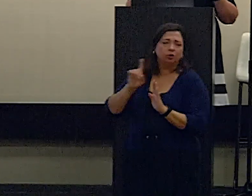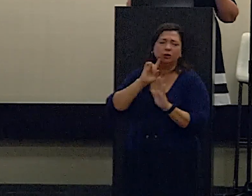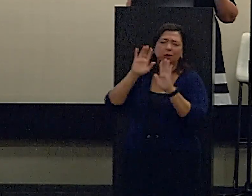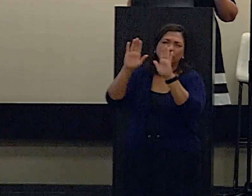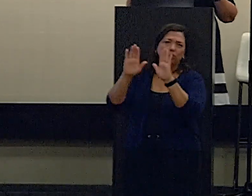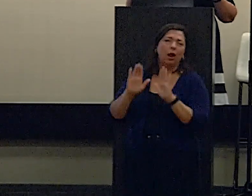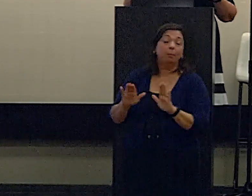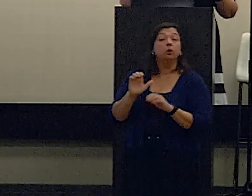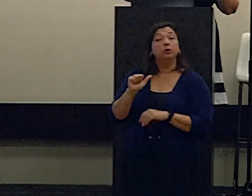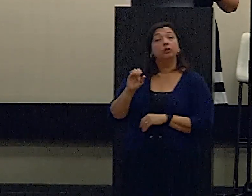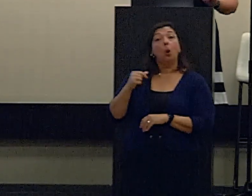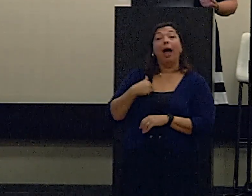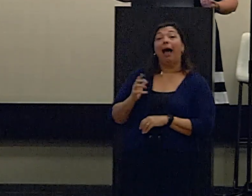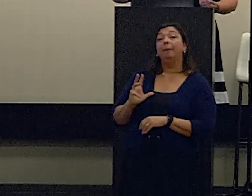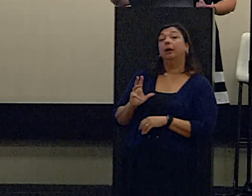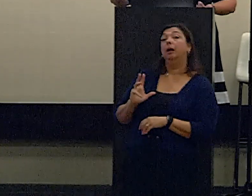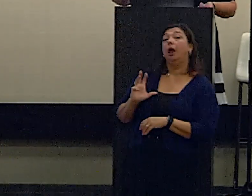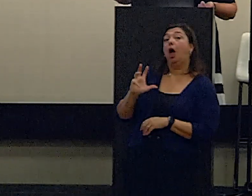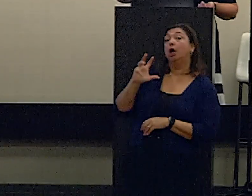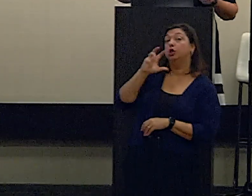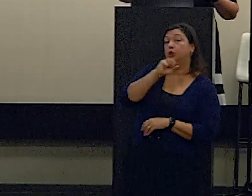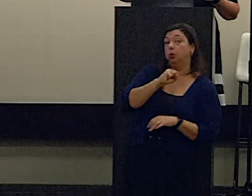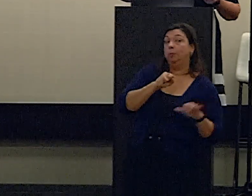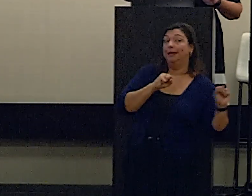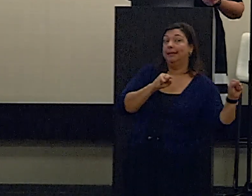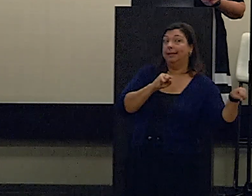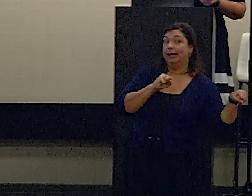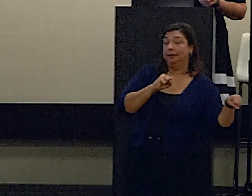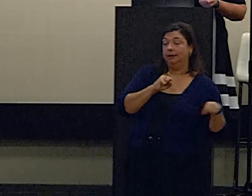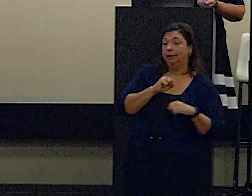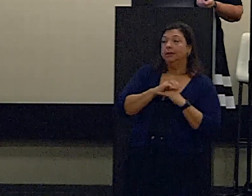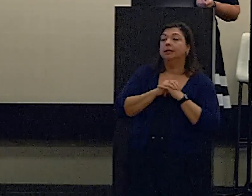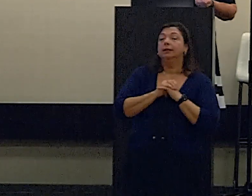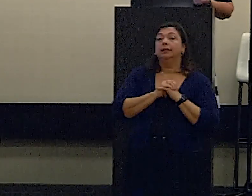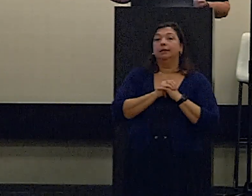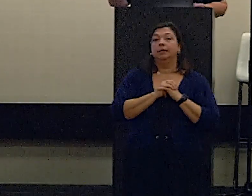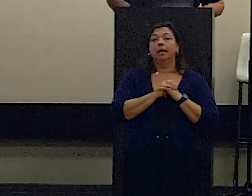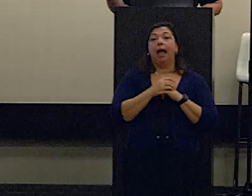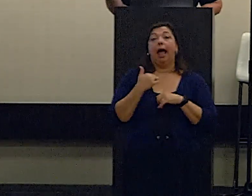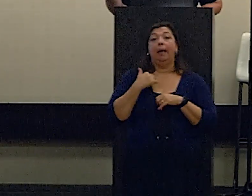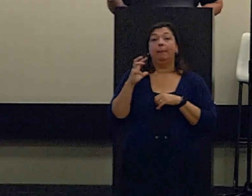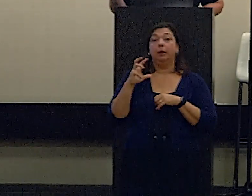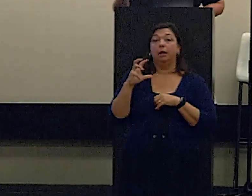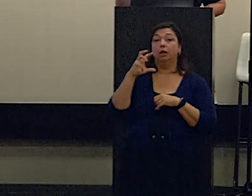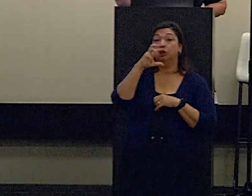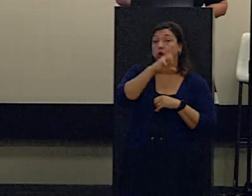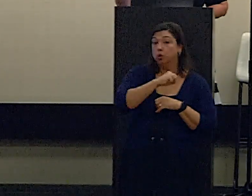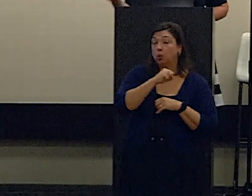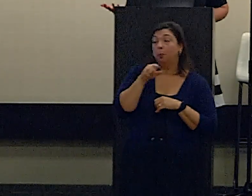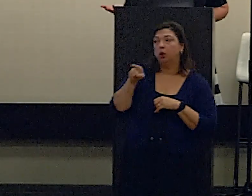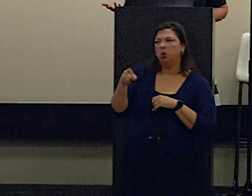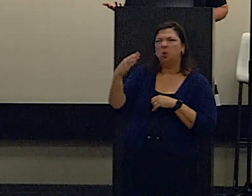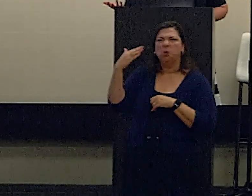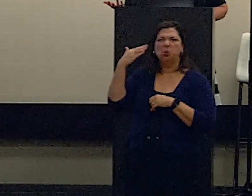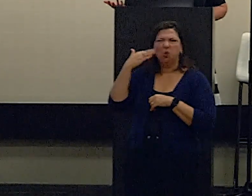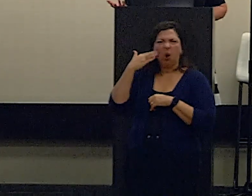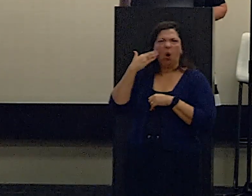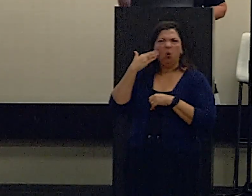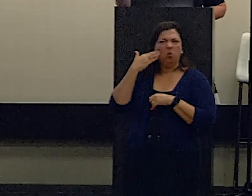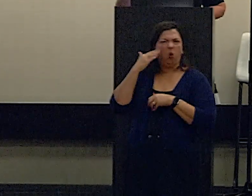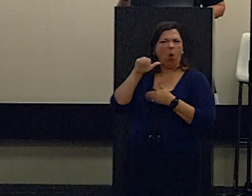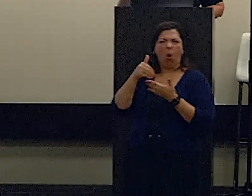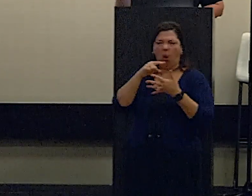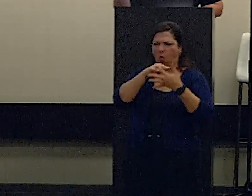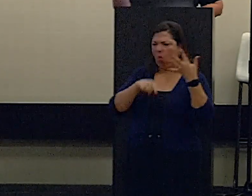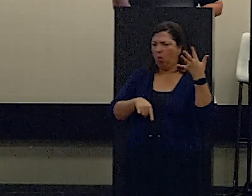incredible. So I'm going to assume, yes, you are, I saw that. I'm going to assume that you know these things, right?